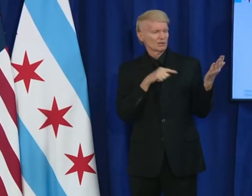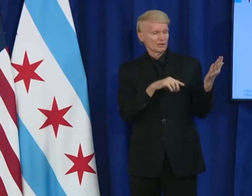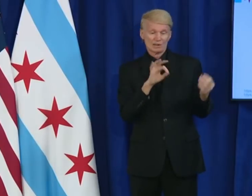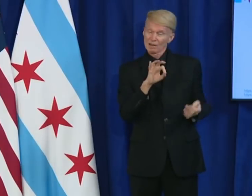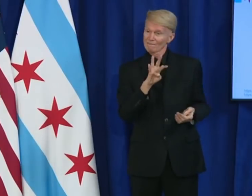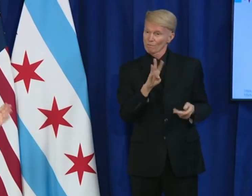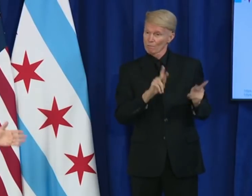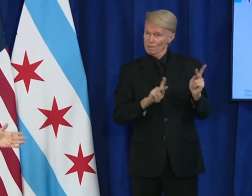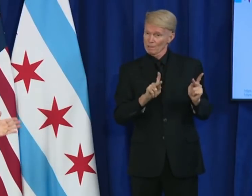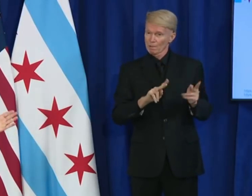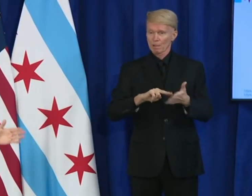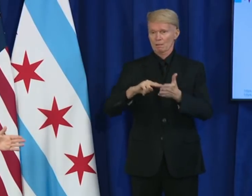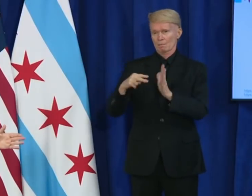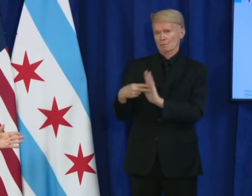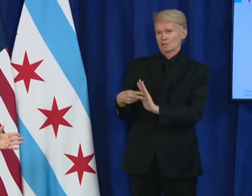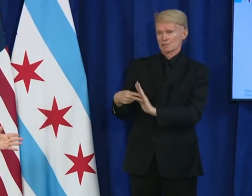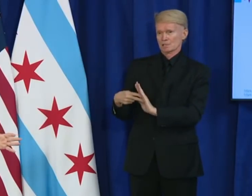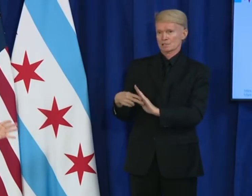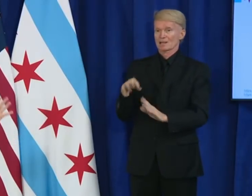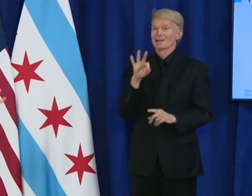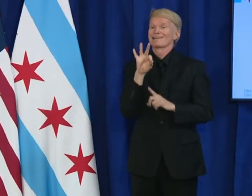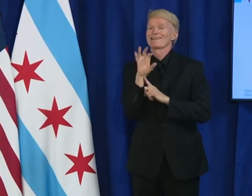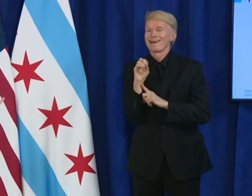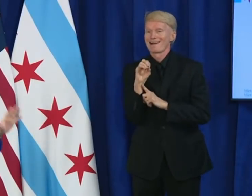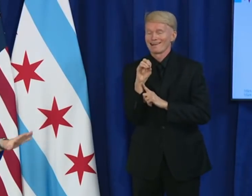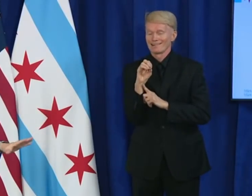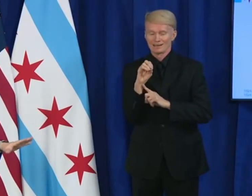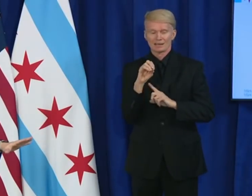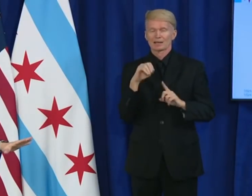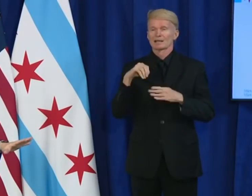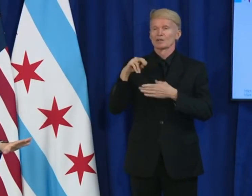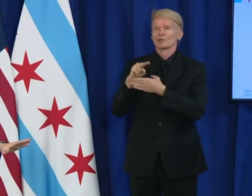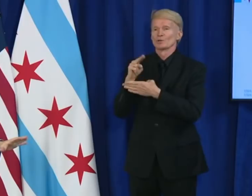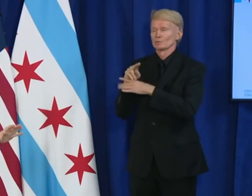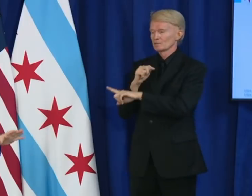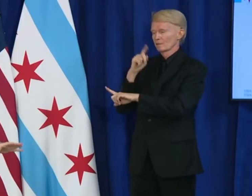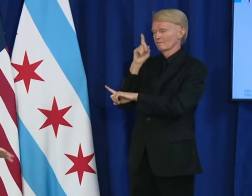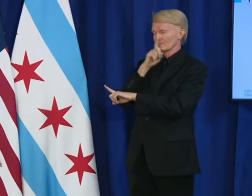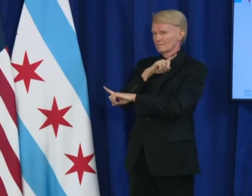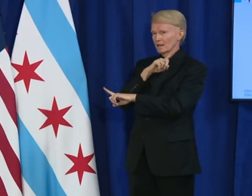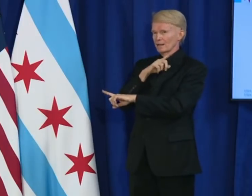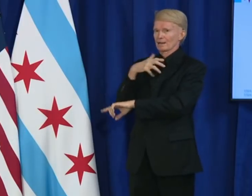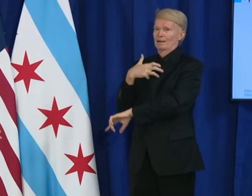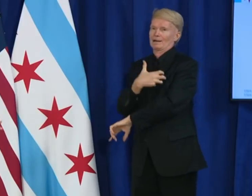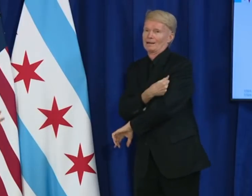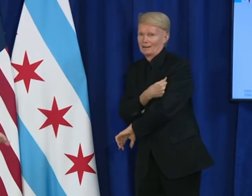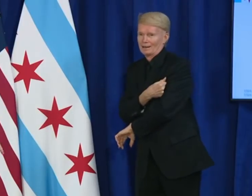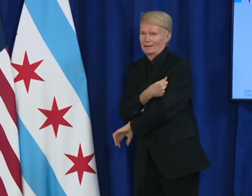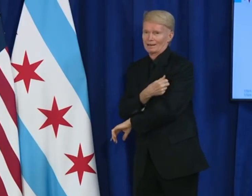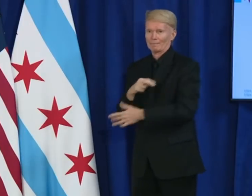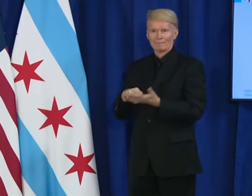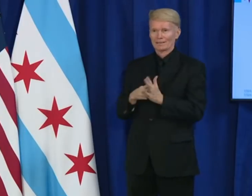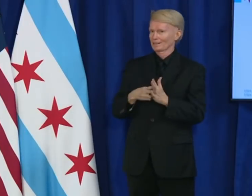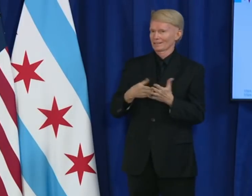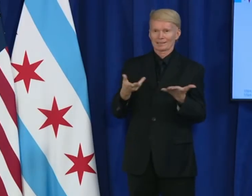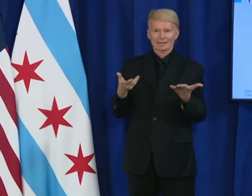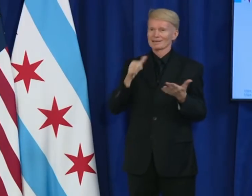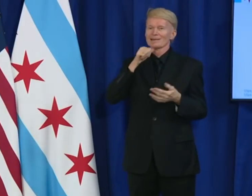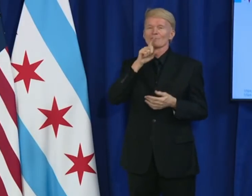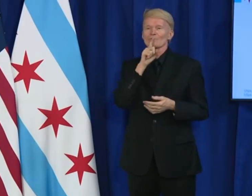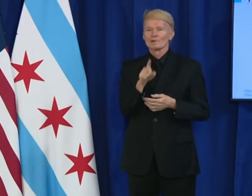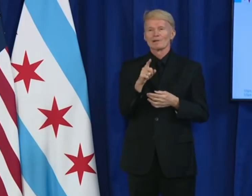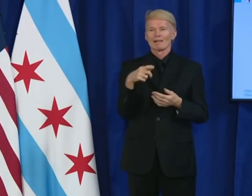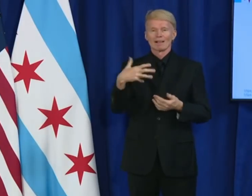94 people, 90 of those people were in the placebo arm, meaning they did not get the